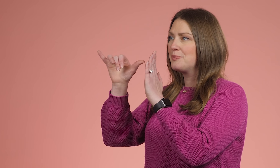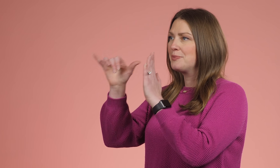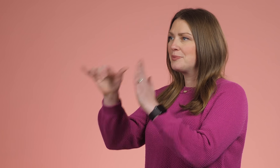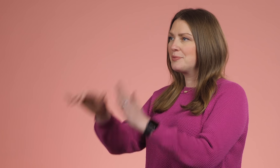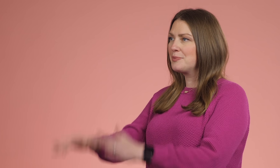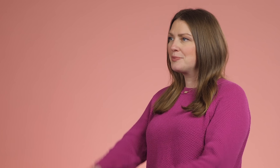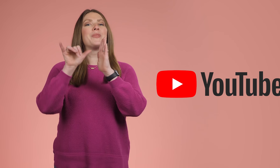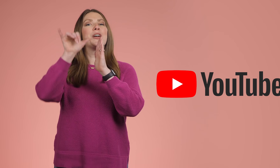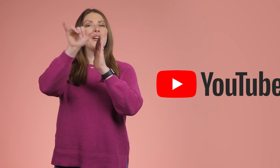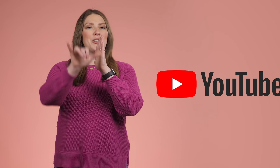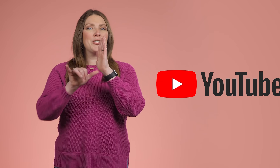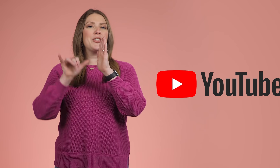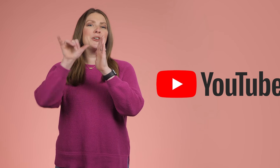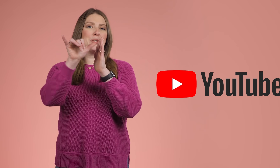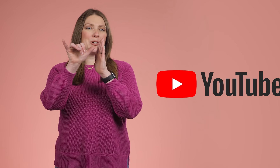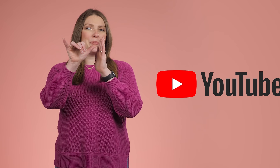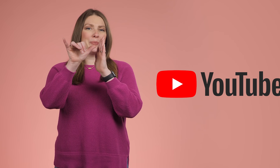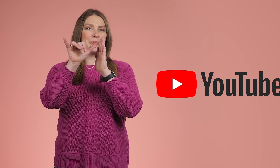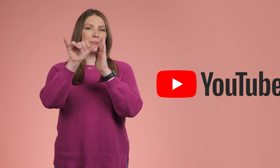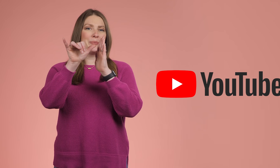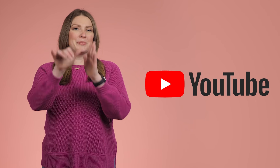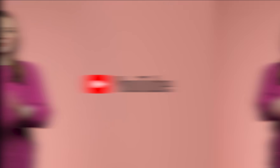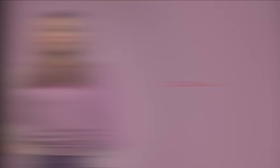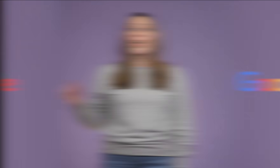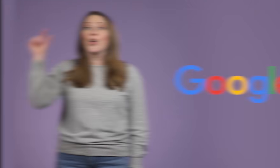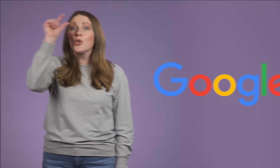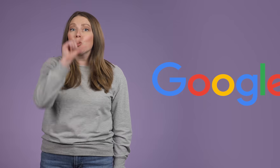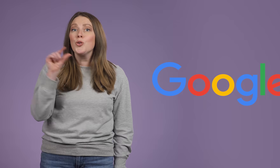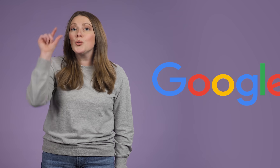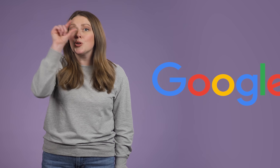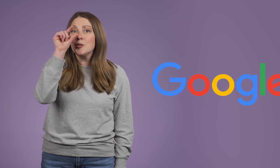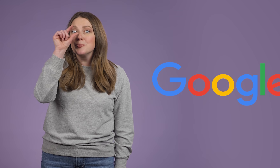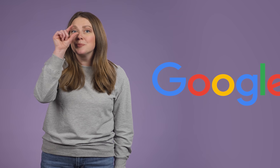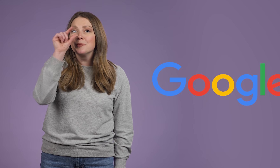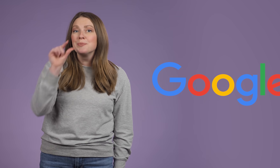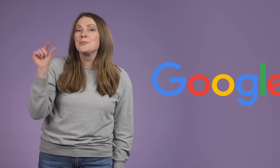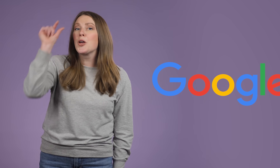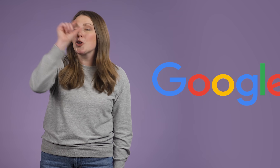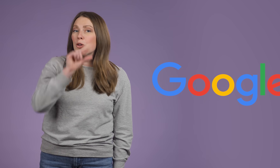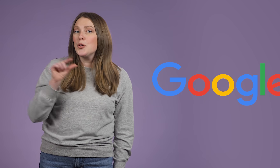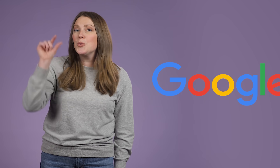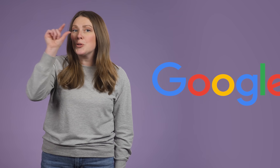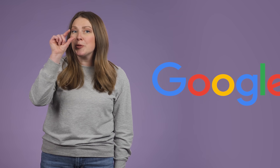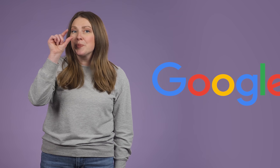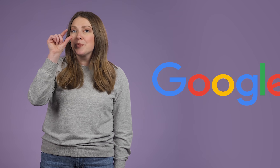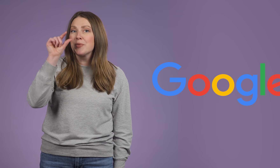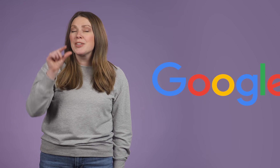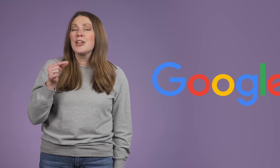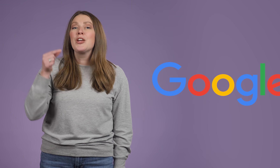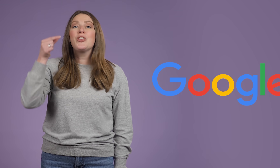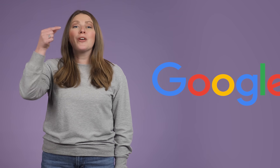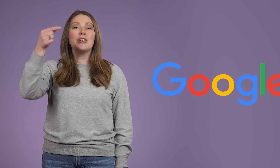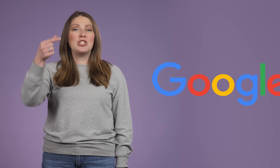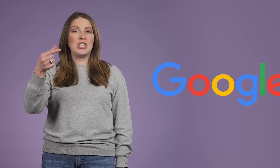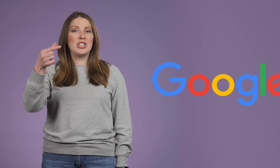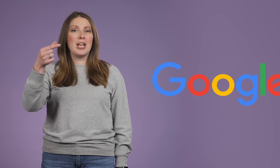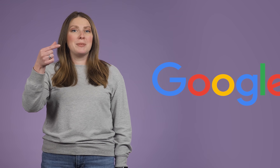circle. YouTube. Google. Google. You have a G-shaped